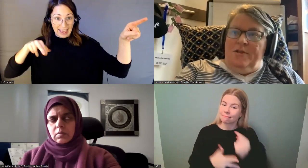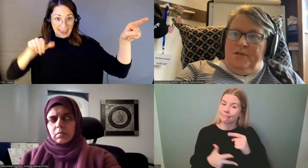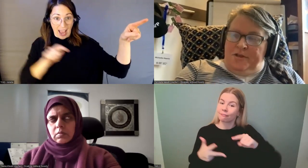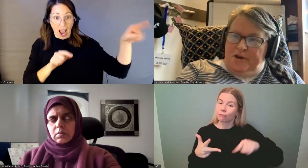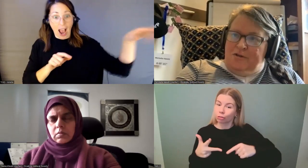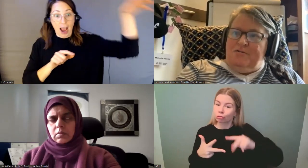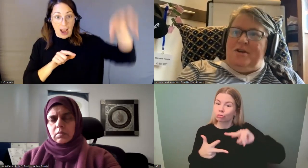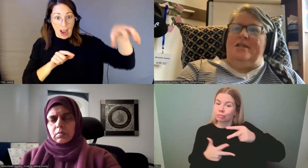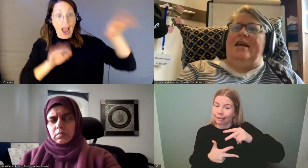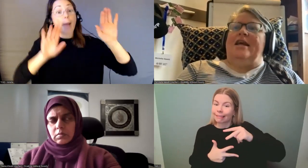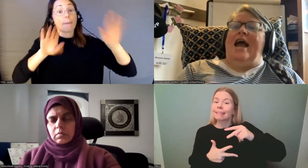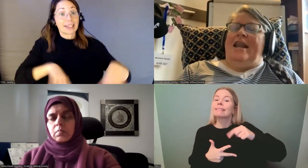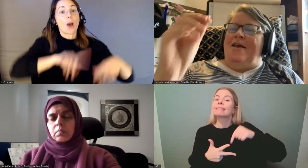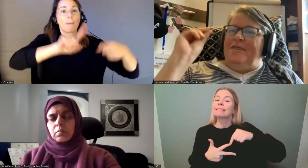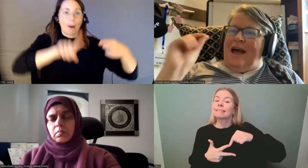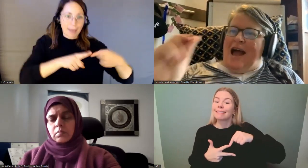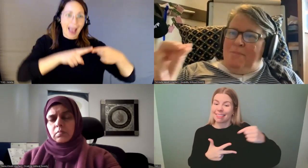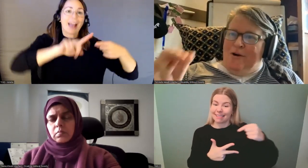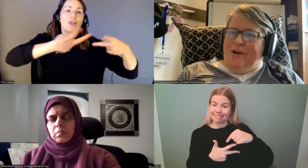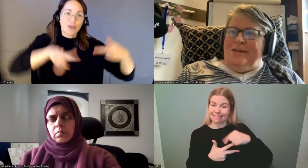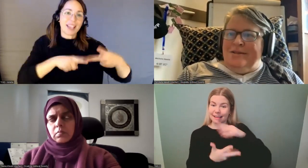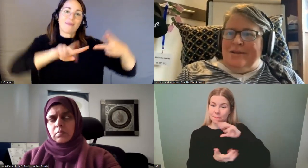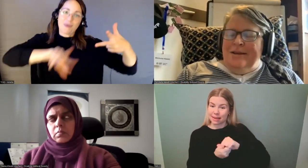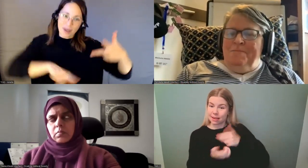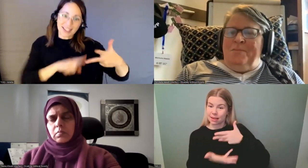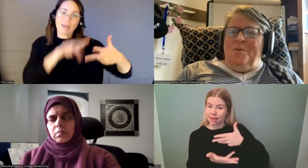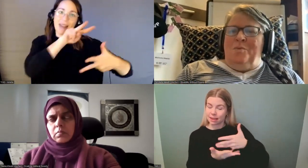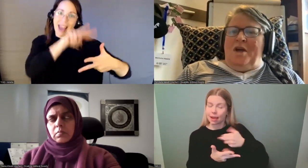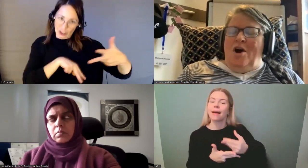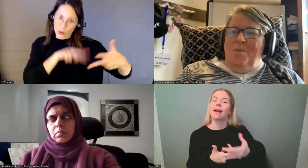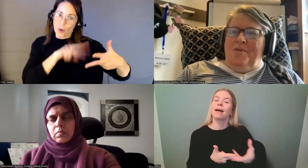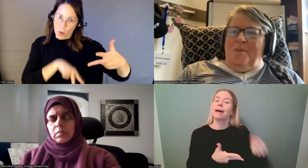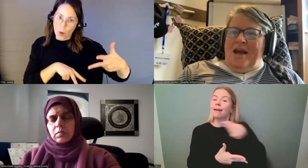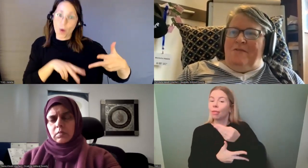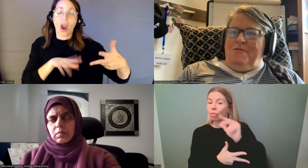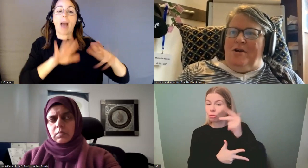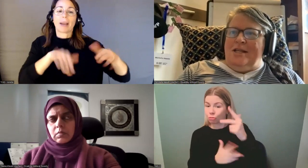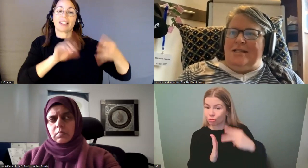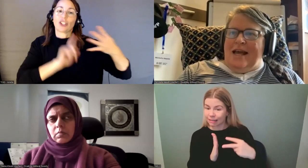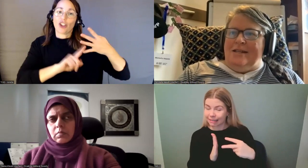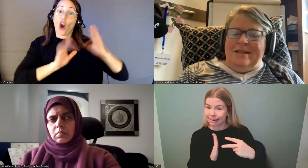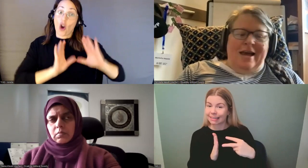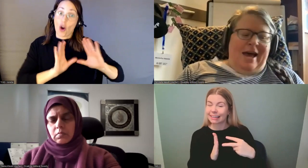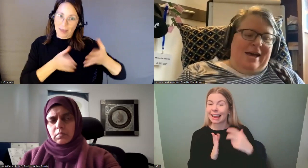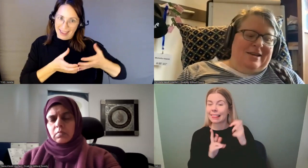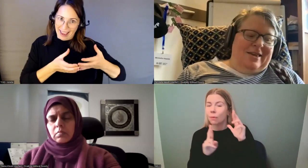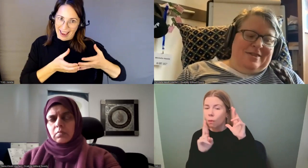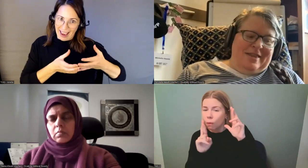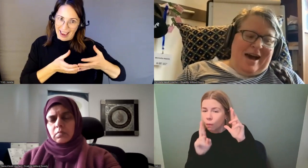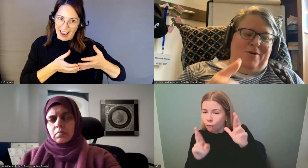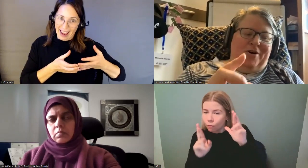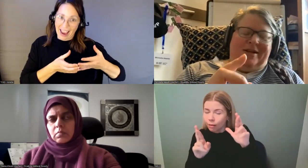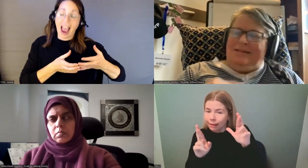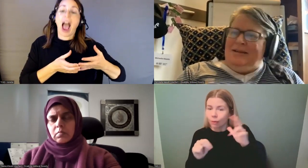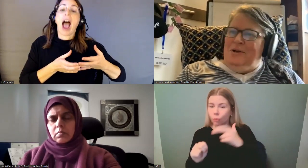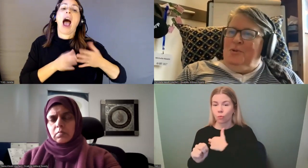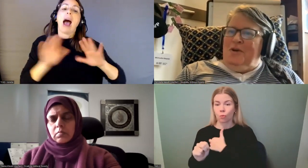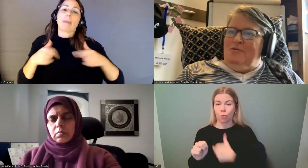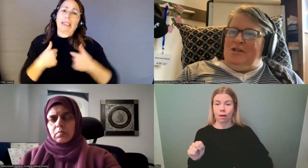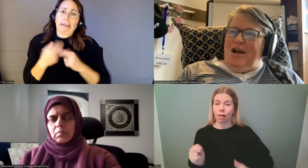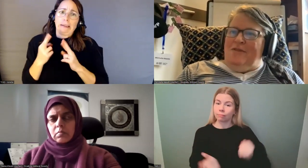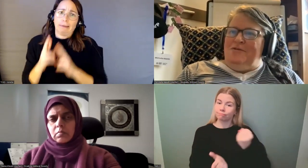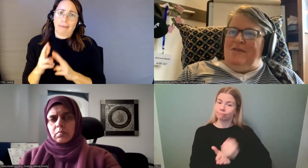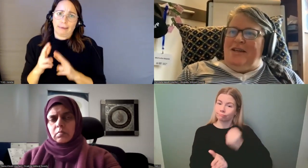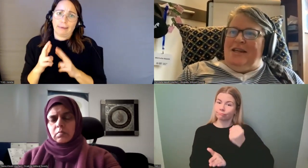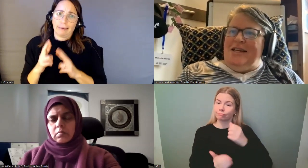committee, third reading. And at that point, we hope that we have royal assent. And at that point,